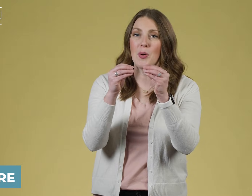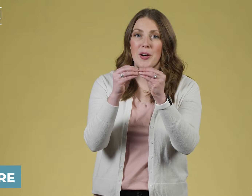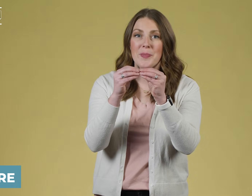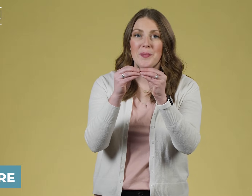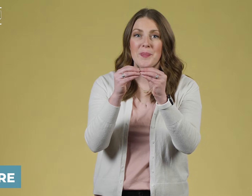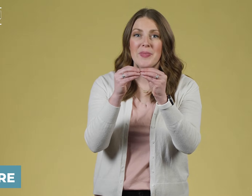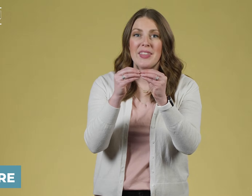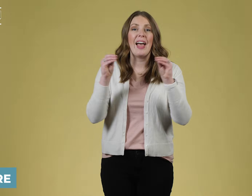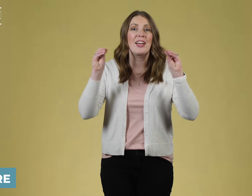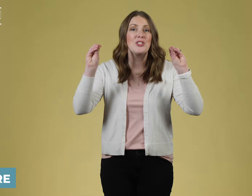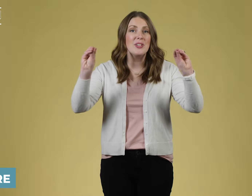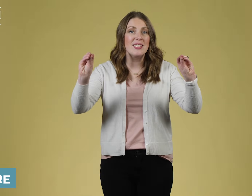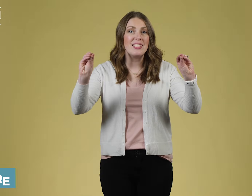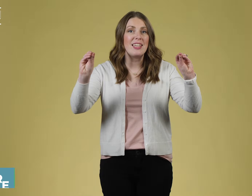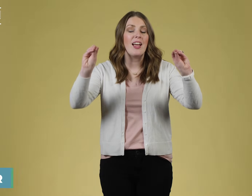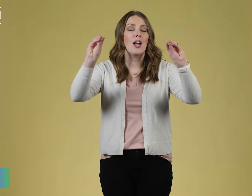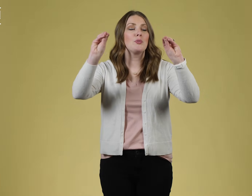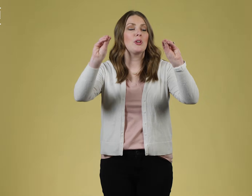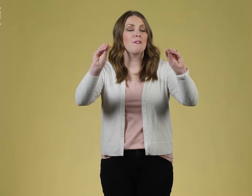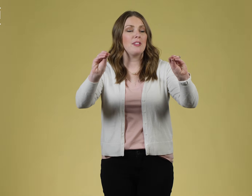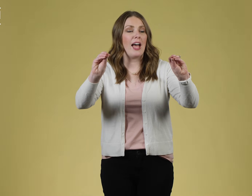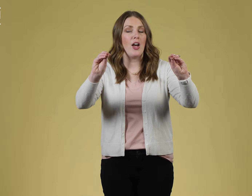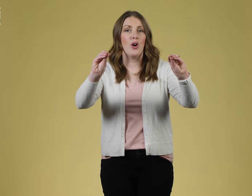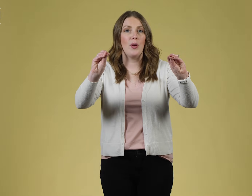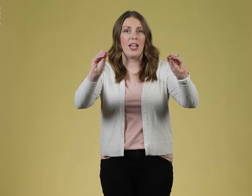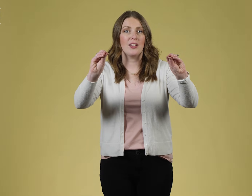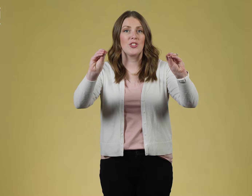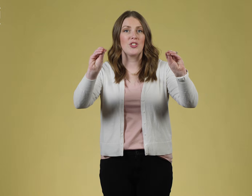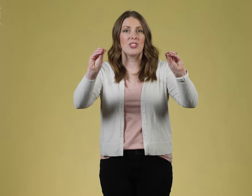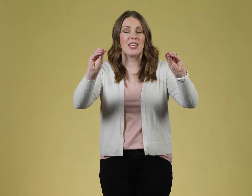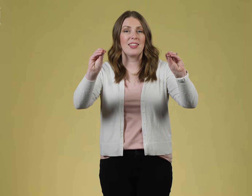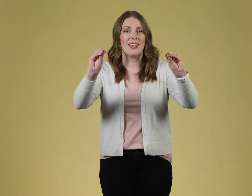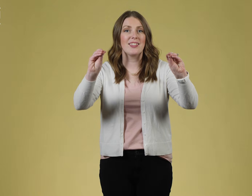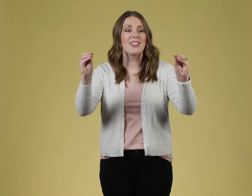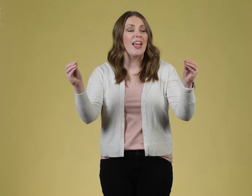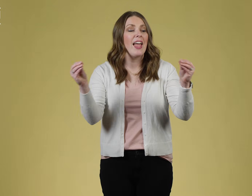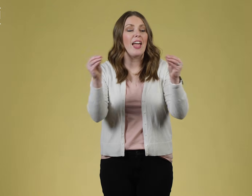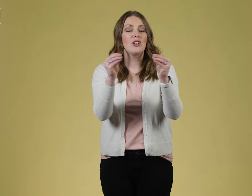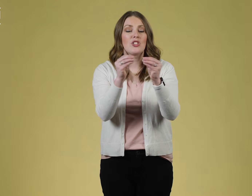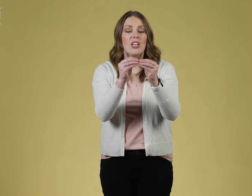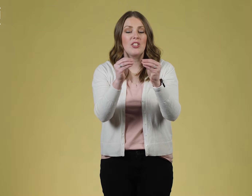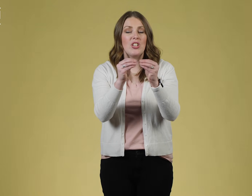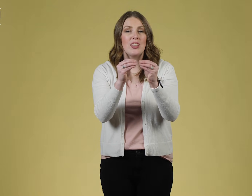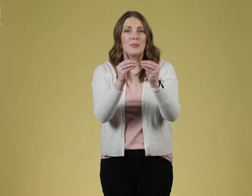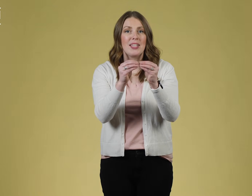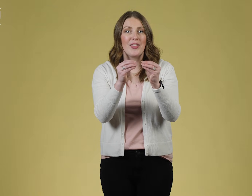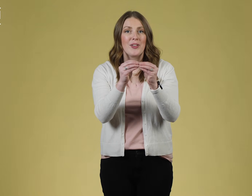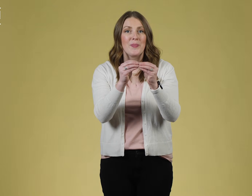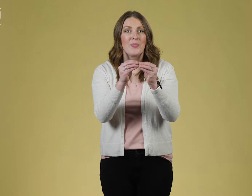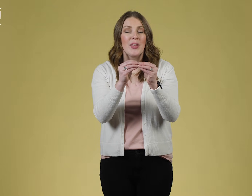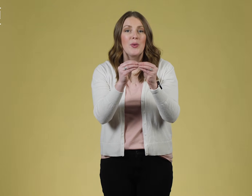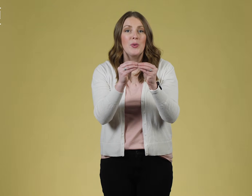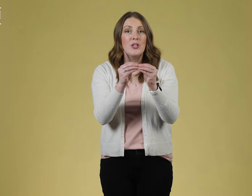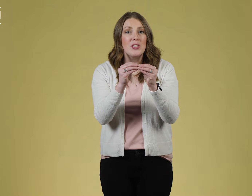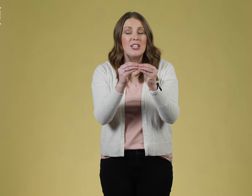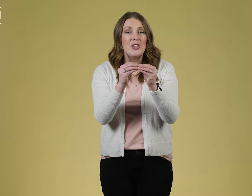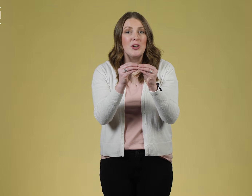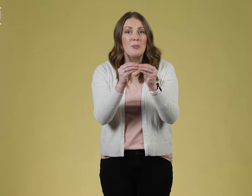More. As you can see, I'm doing flat O hands just like this, and you're touching them together. When you're teaching your